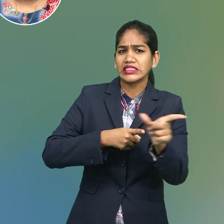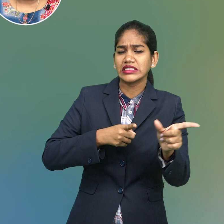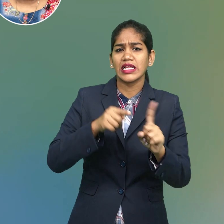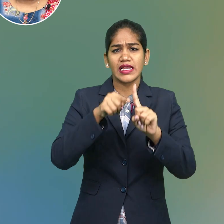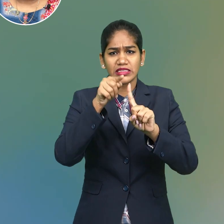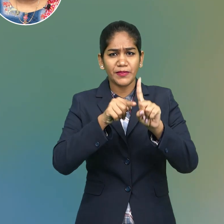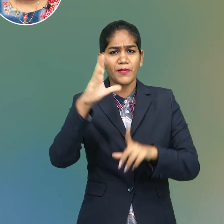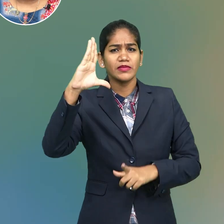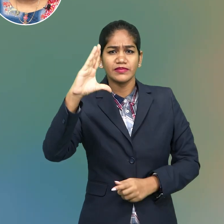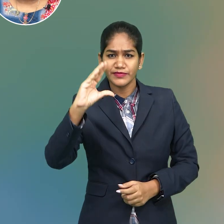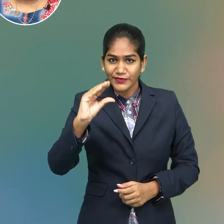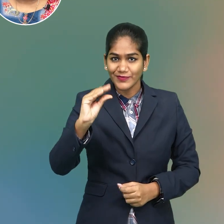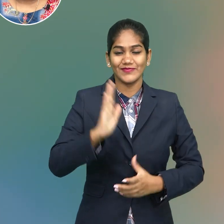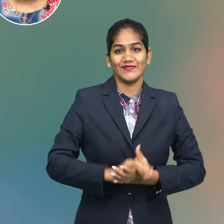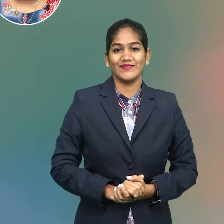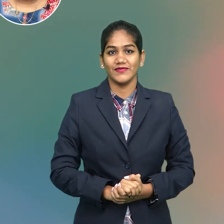decreases.